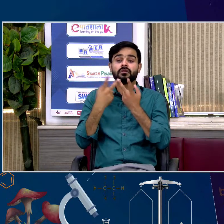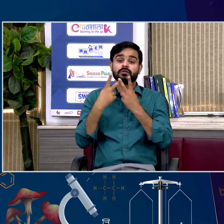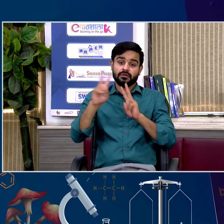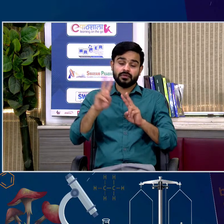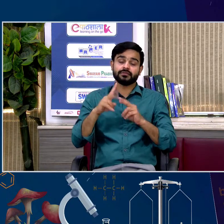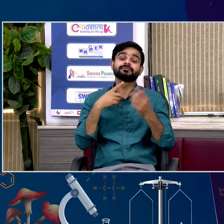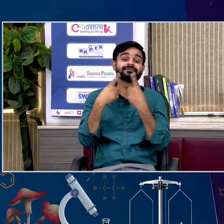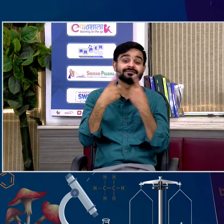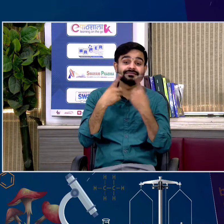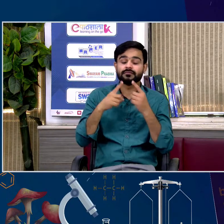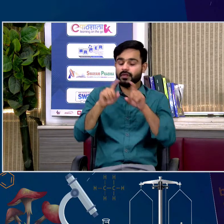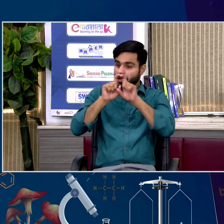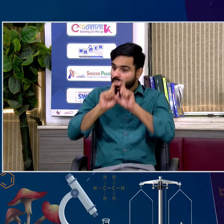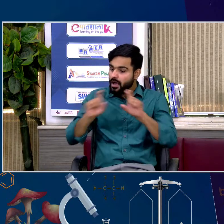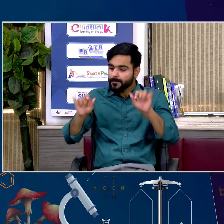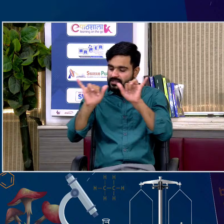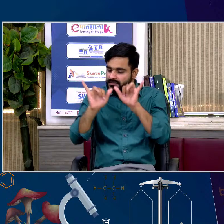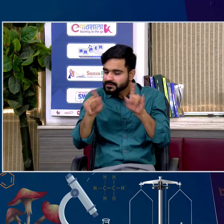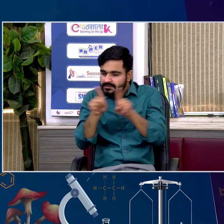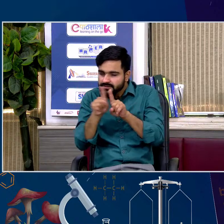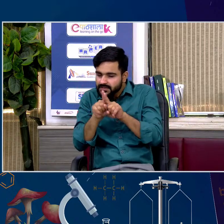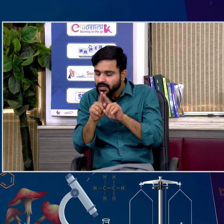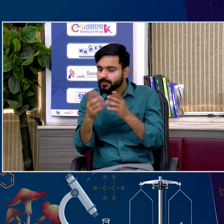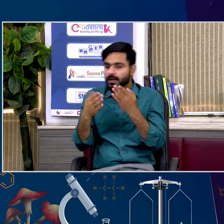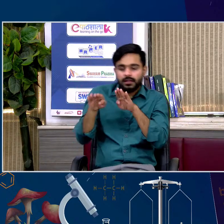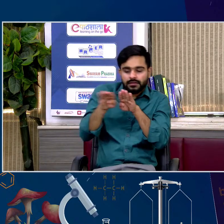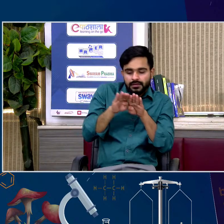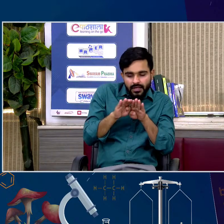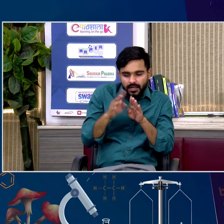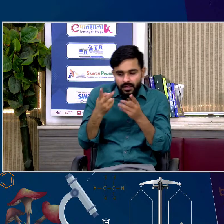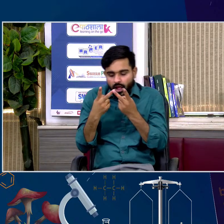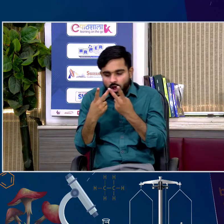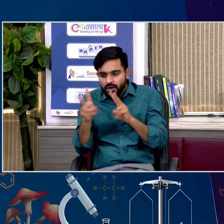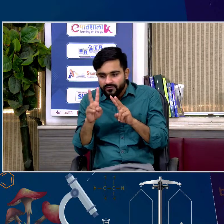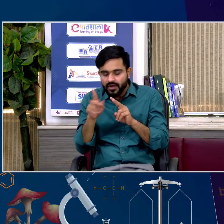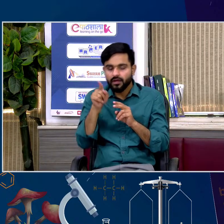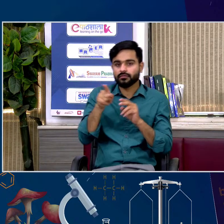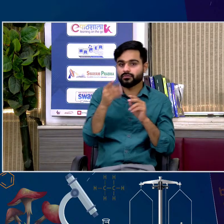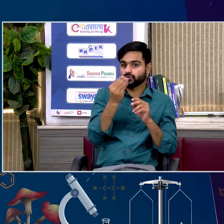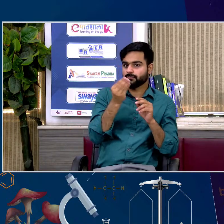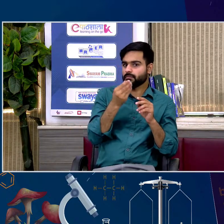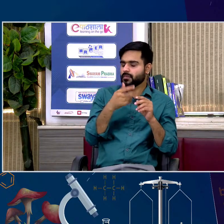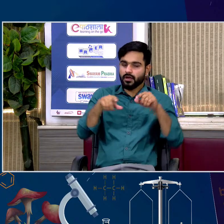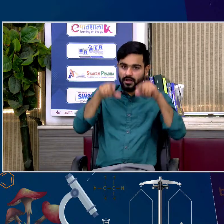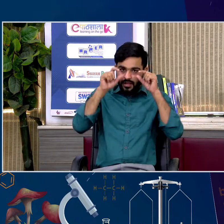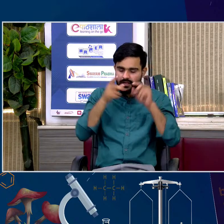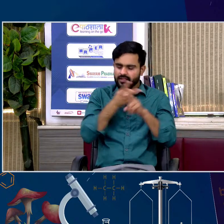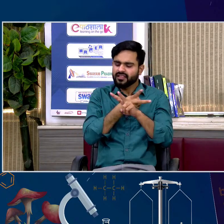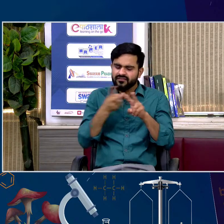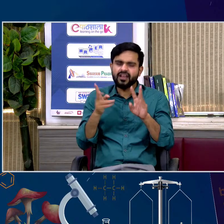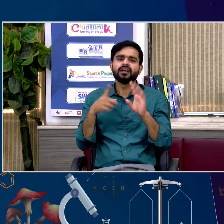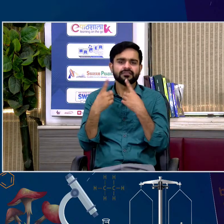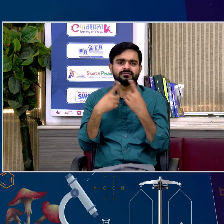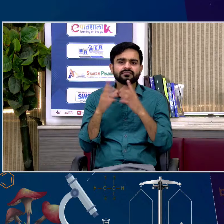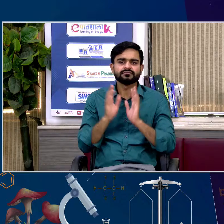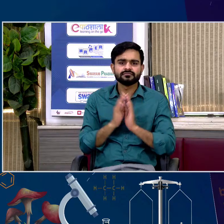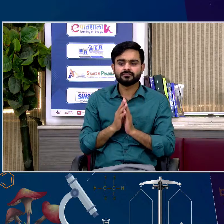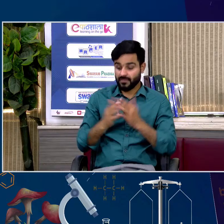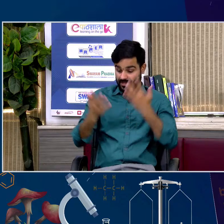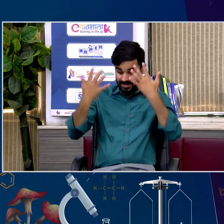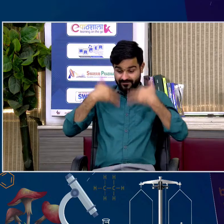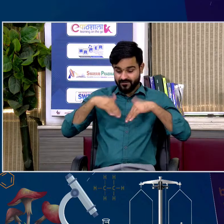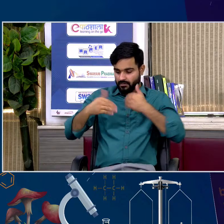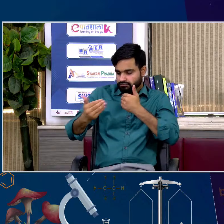talk about similarities, talk about differences. If there is somebody who's wearing specs, talk about it. Talk about physical